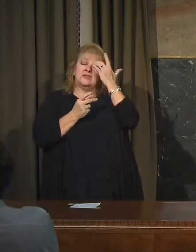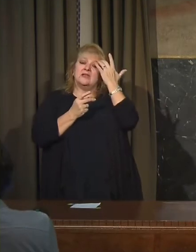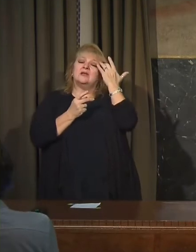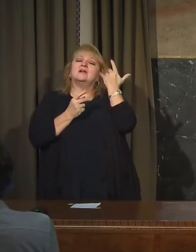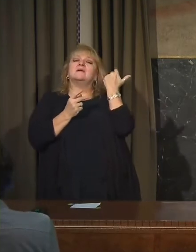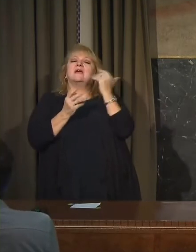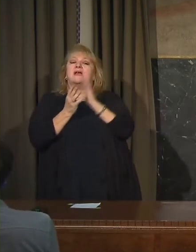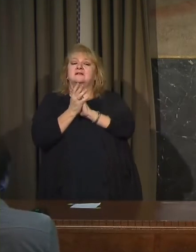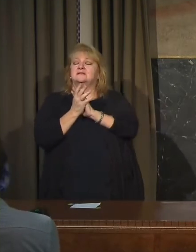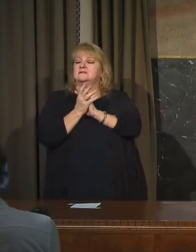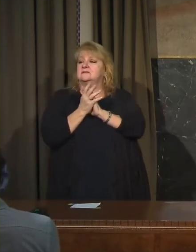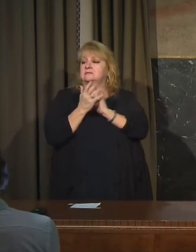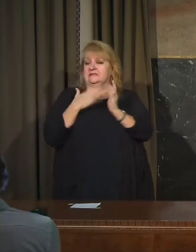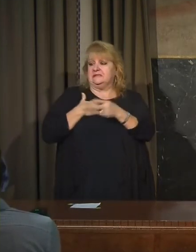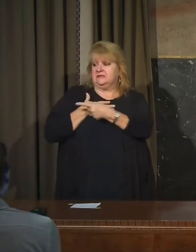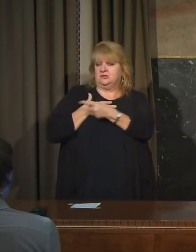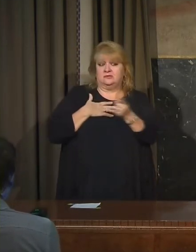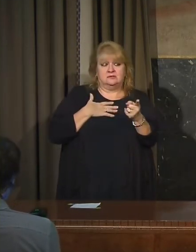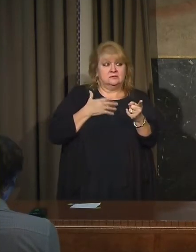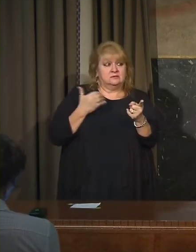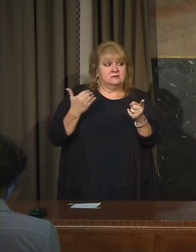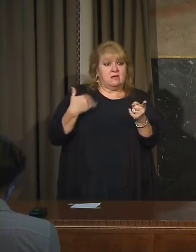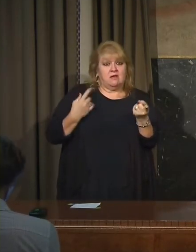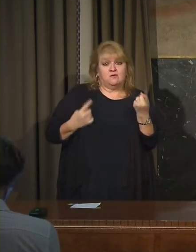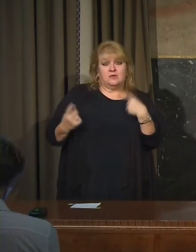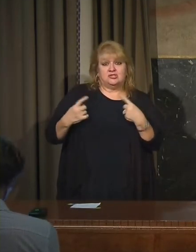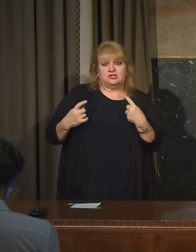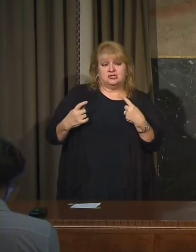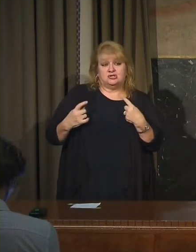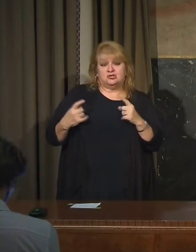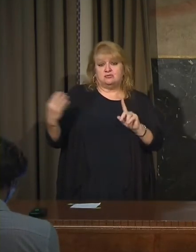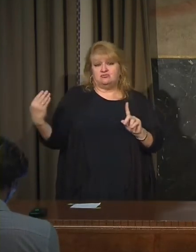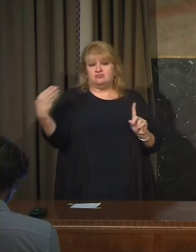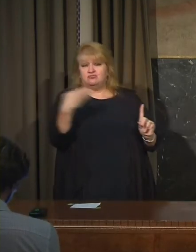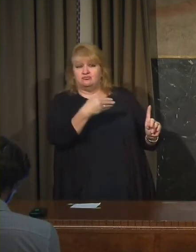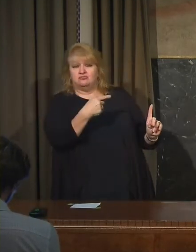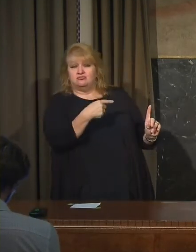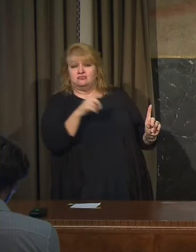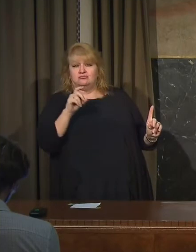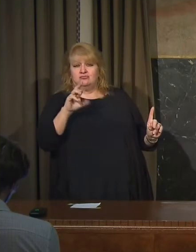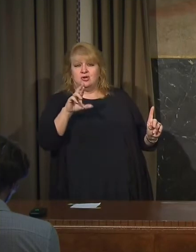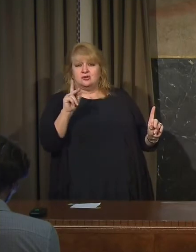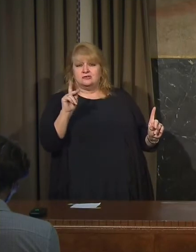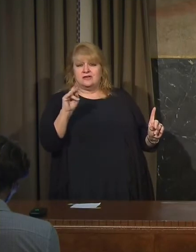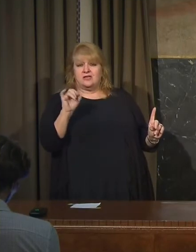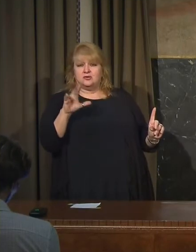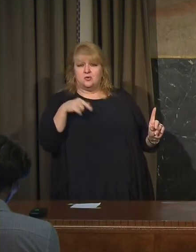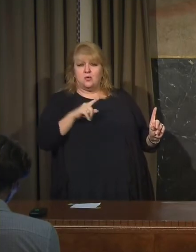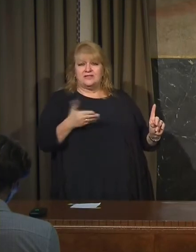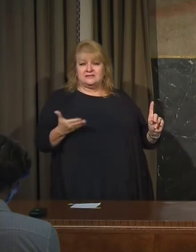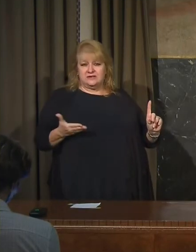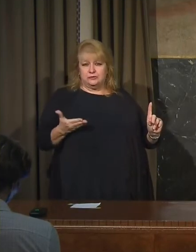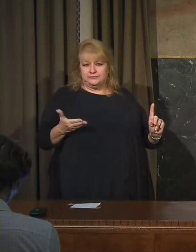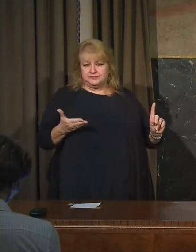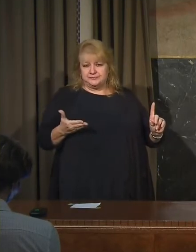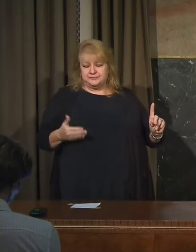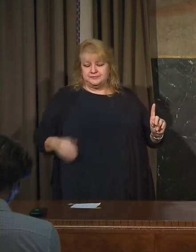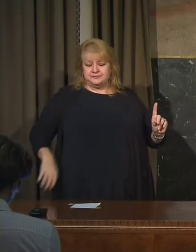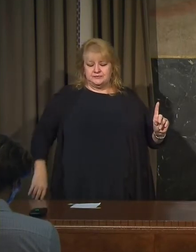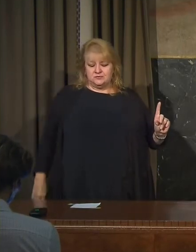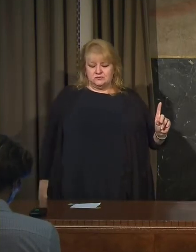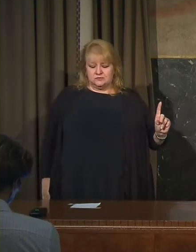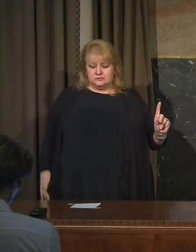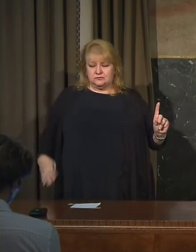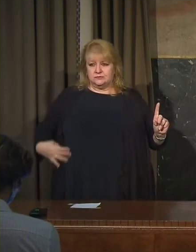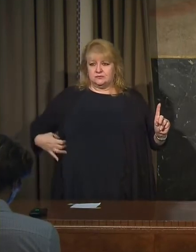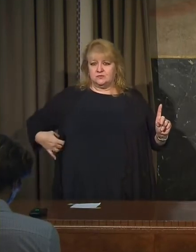you, if you have questions about that, direct those to Dr. Kanner while he's up here. And then on